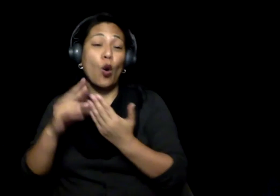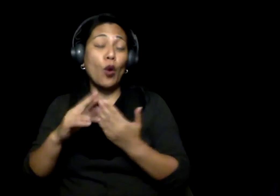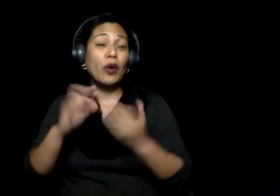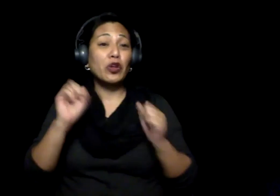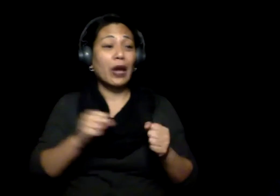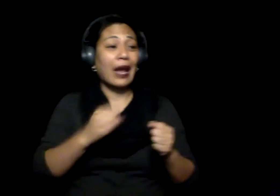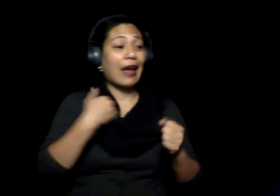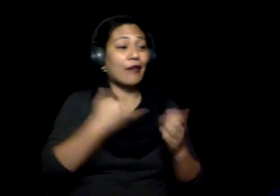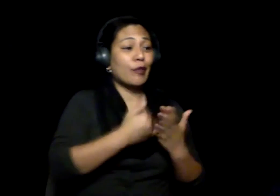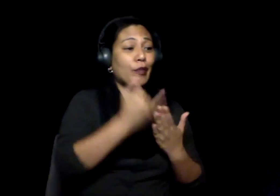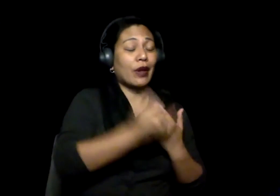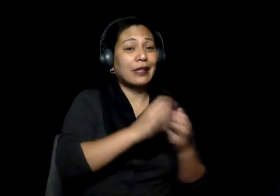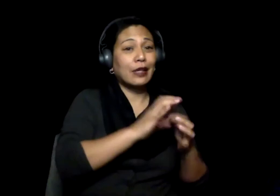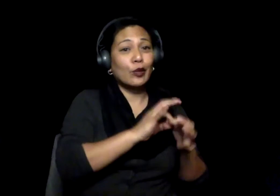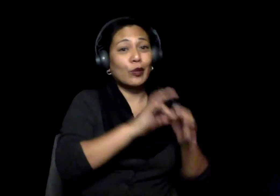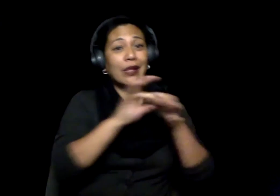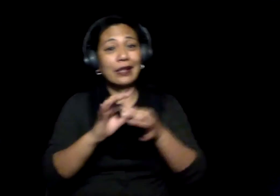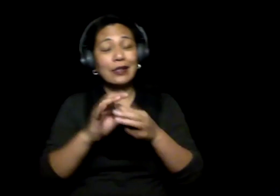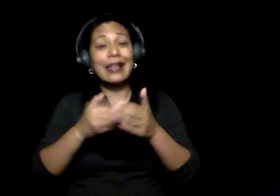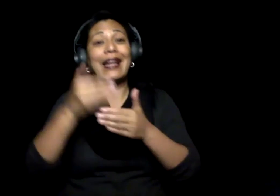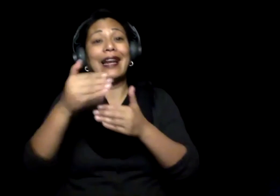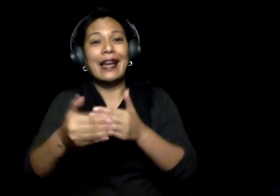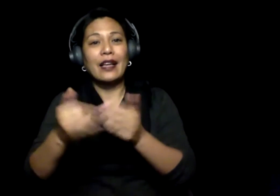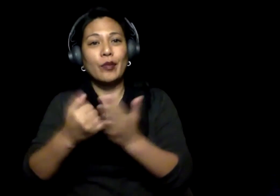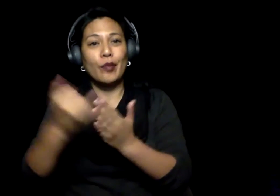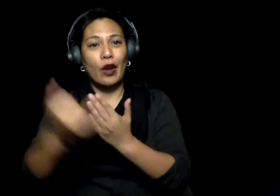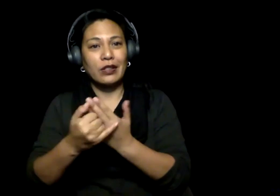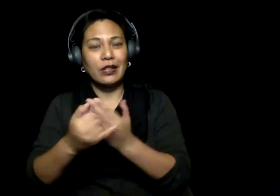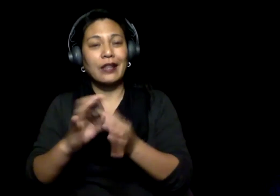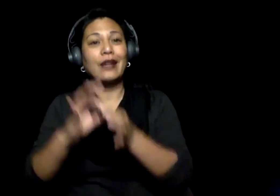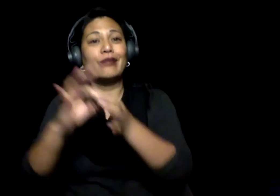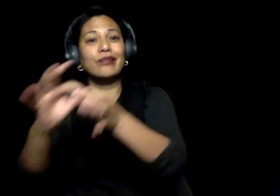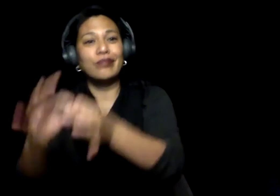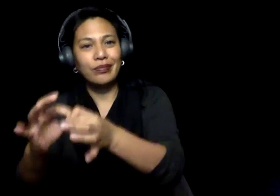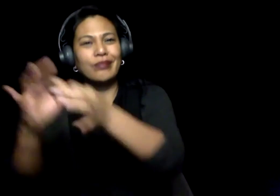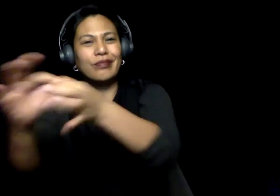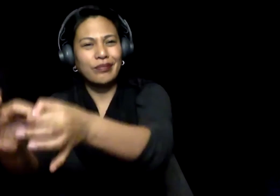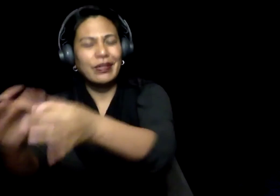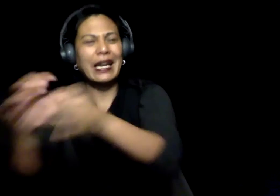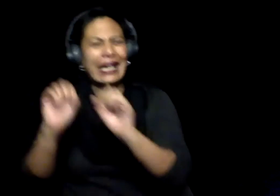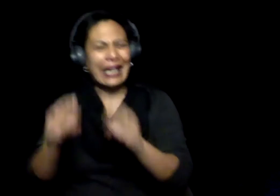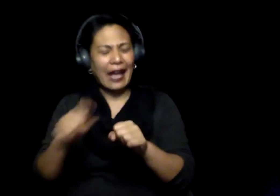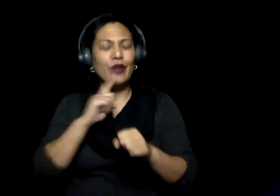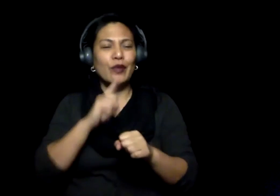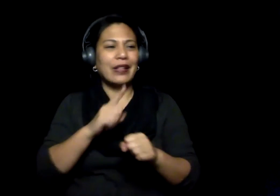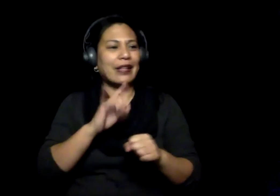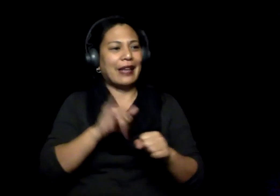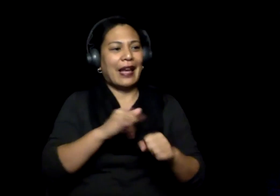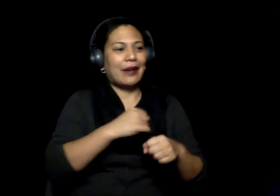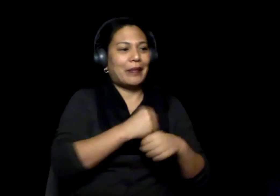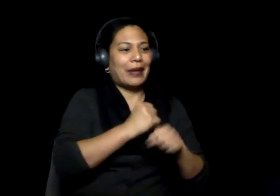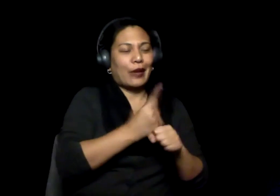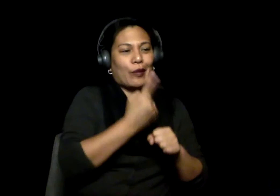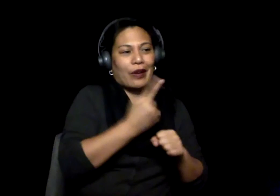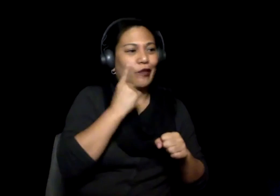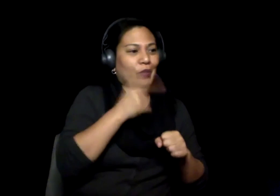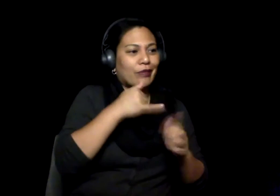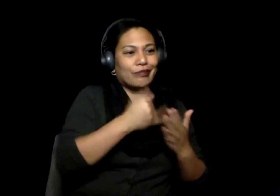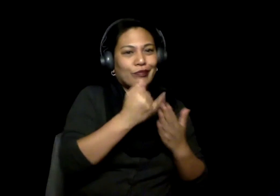a visual arts grant to do a project, and then you could reproduce that project for the library. That's totally okay to do that.